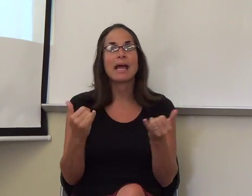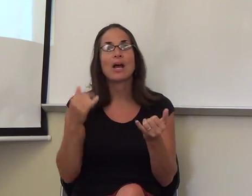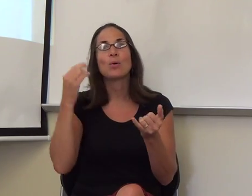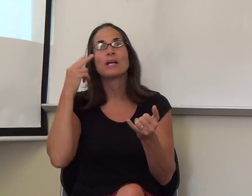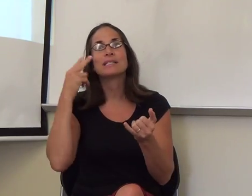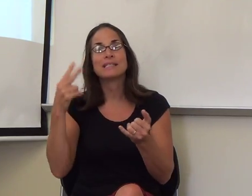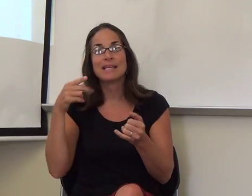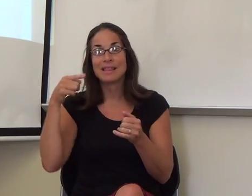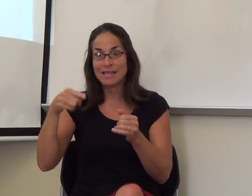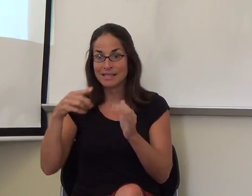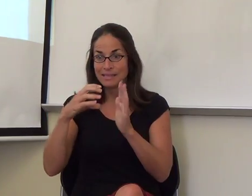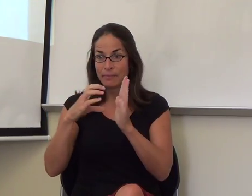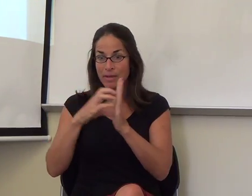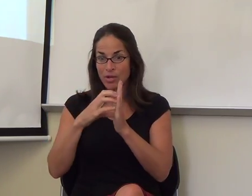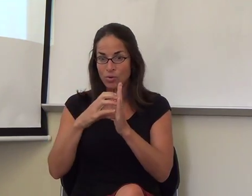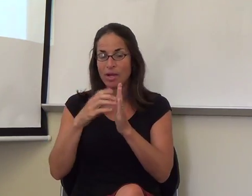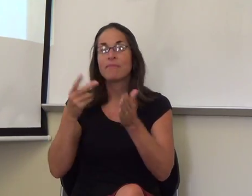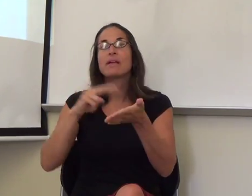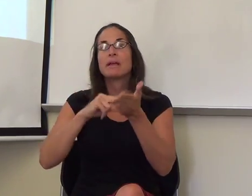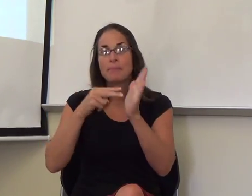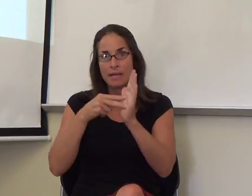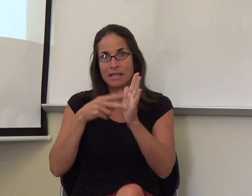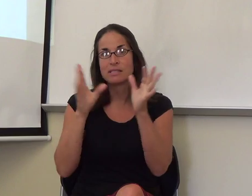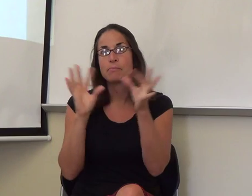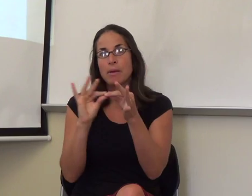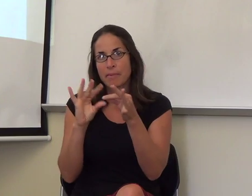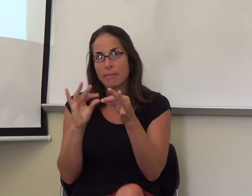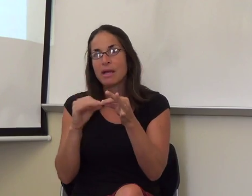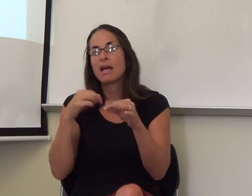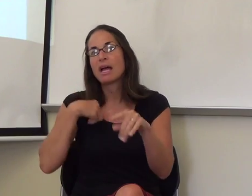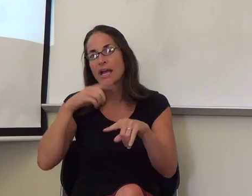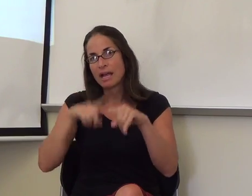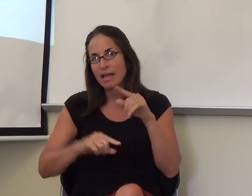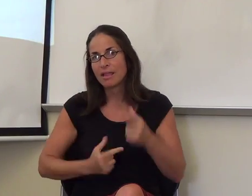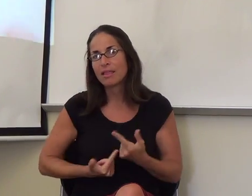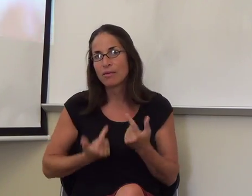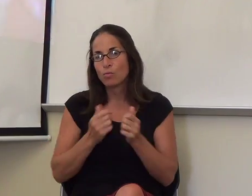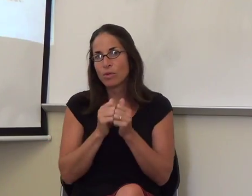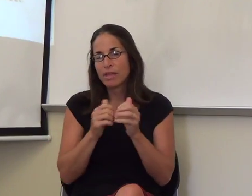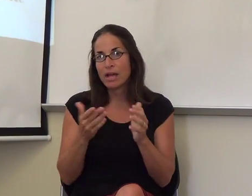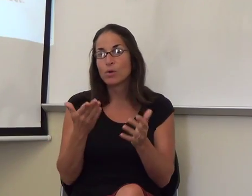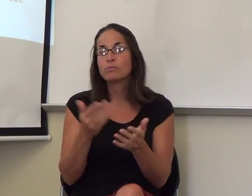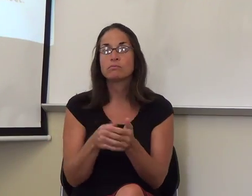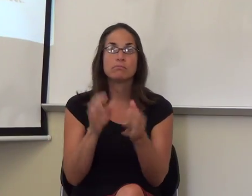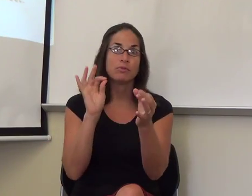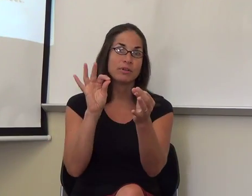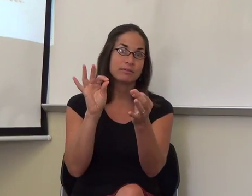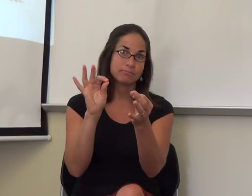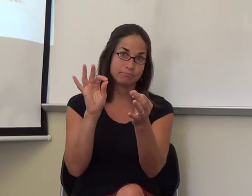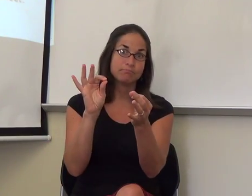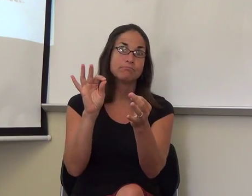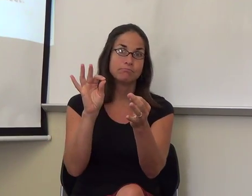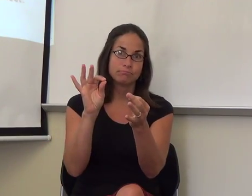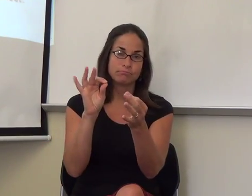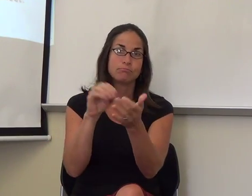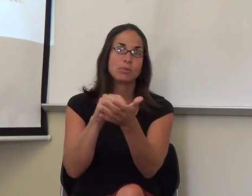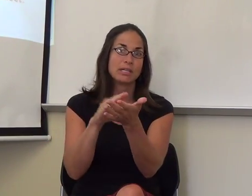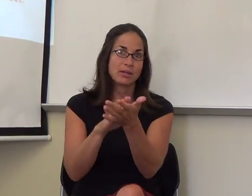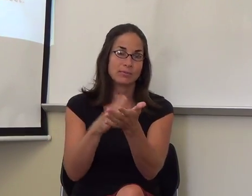it means you could live without them. Okay, that's one meaning. But you can make a note about that too. In